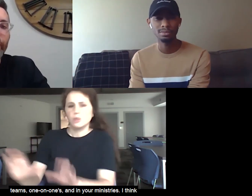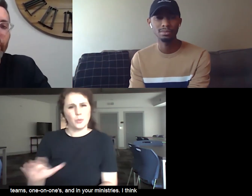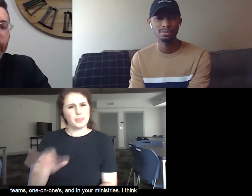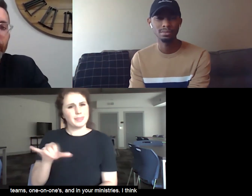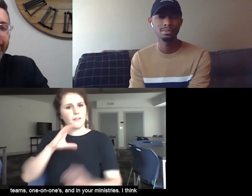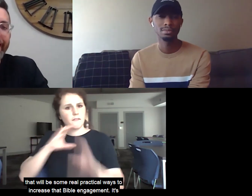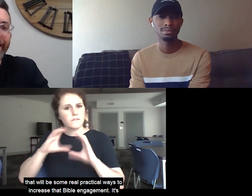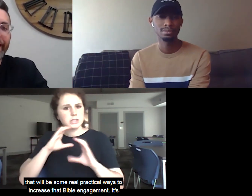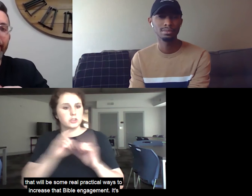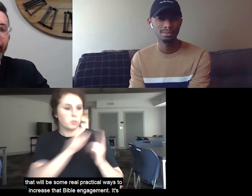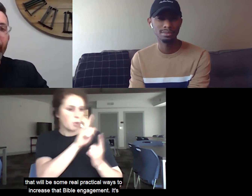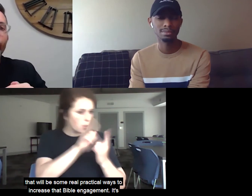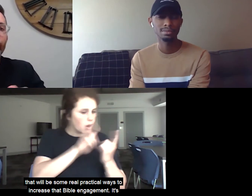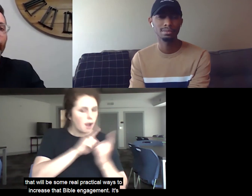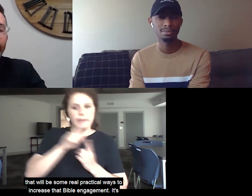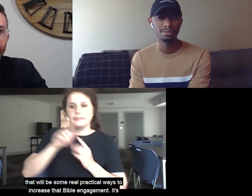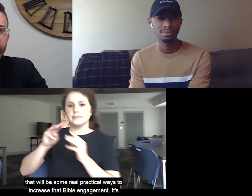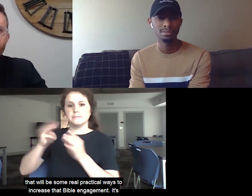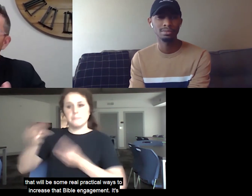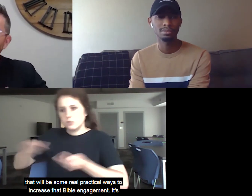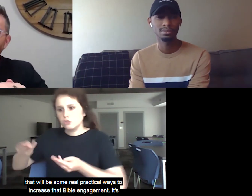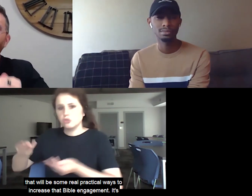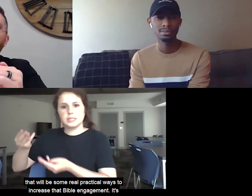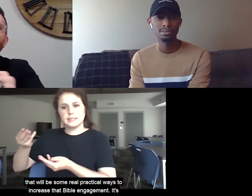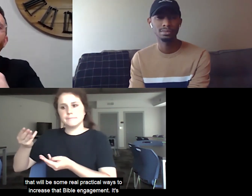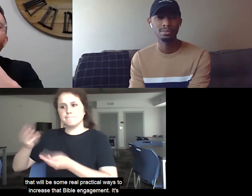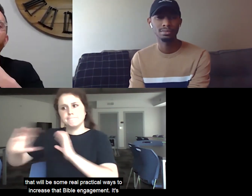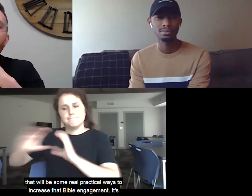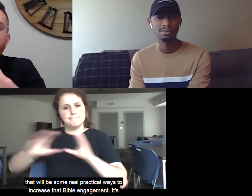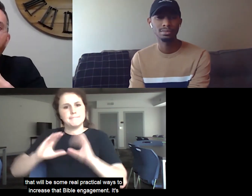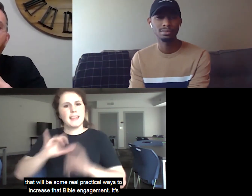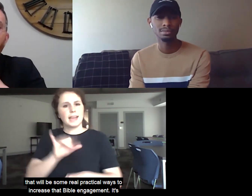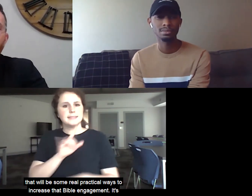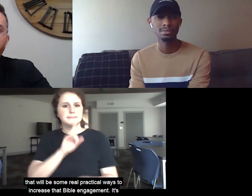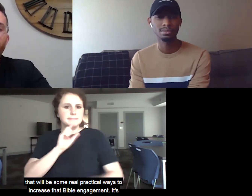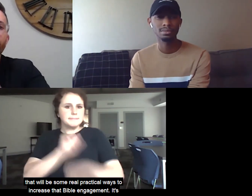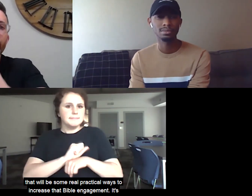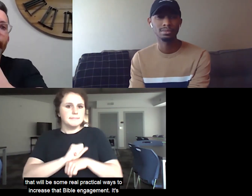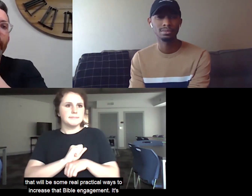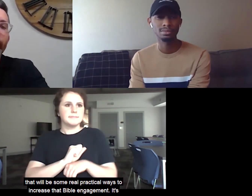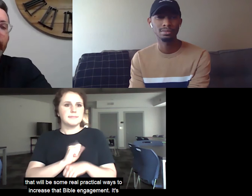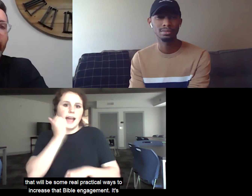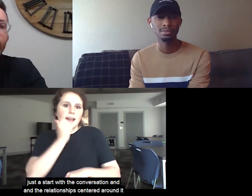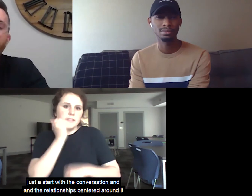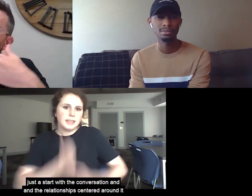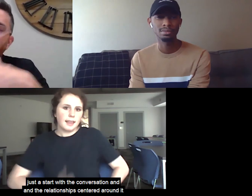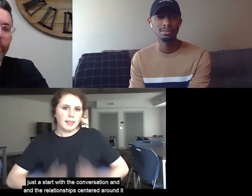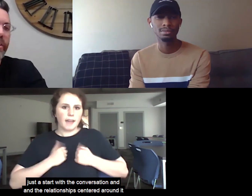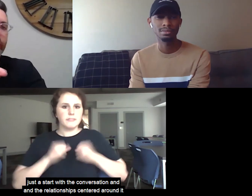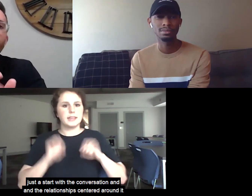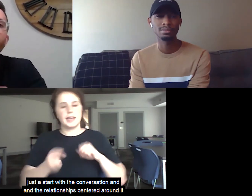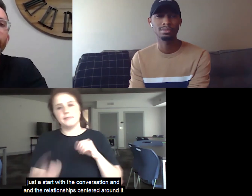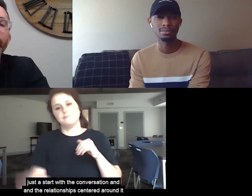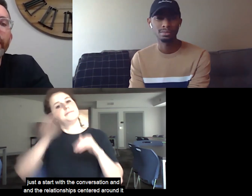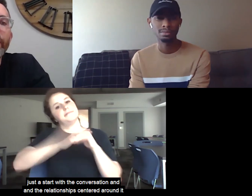your ministries. And I think that will be some real practical ways to increase that Bible engagement is